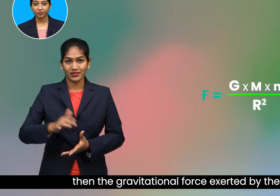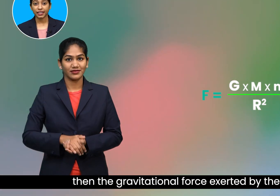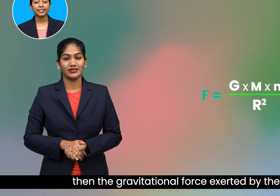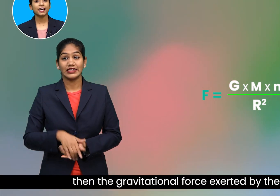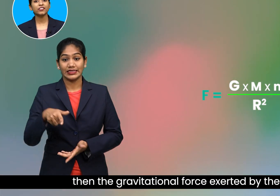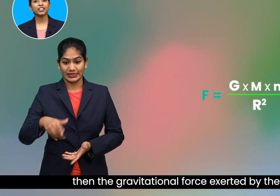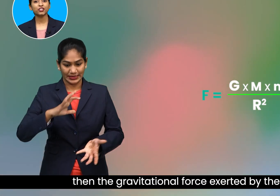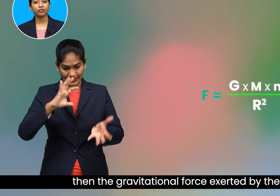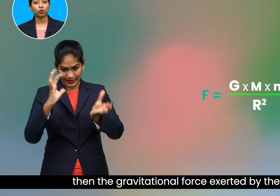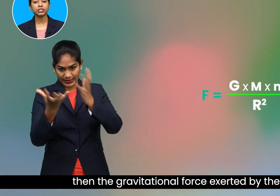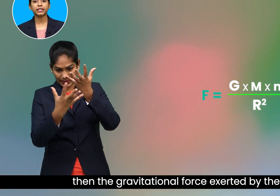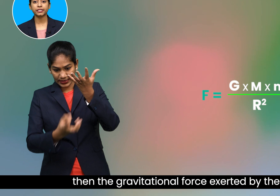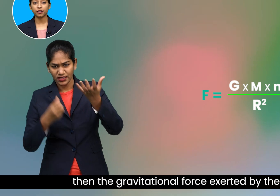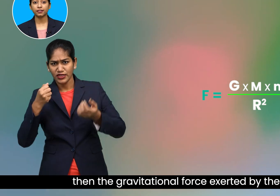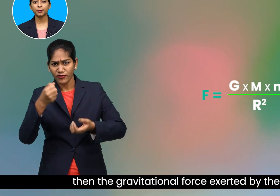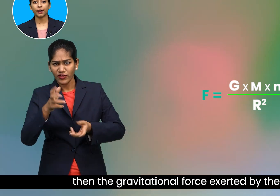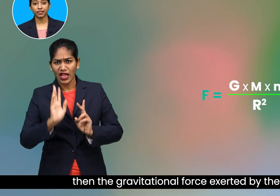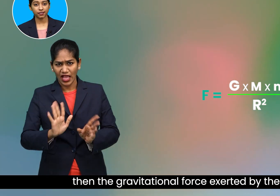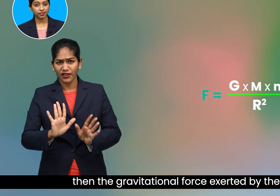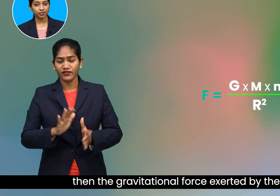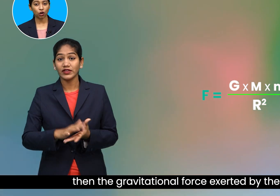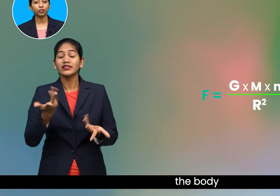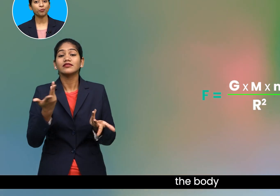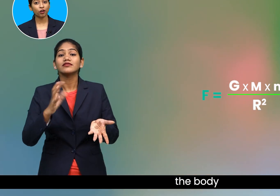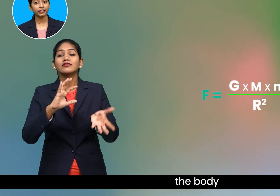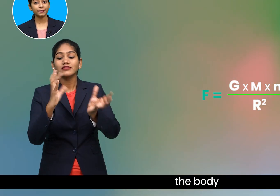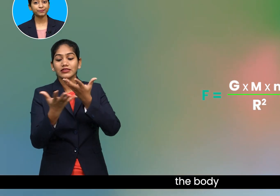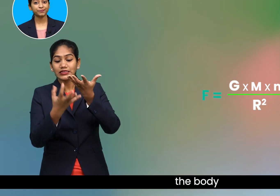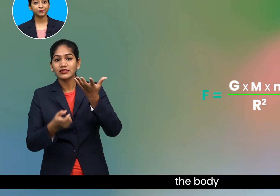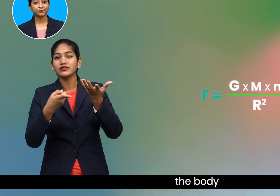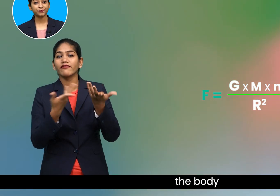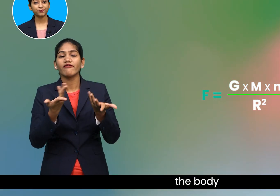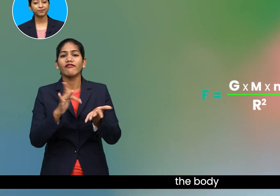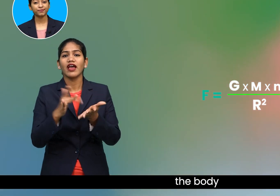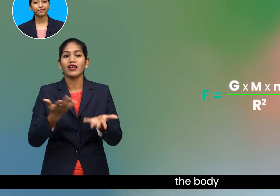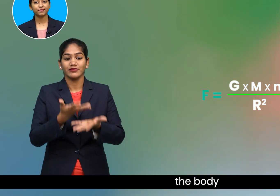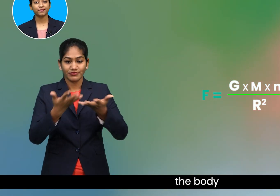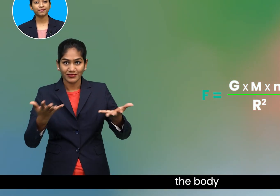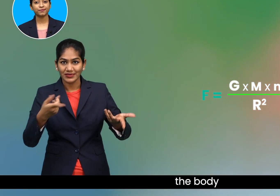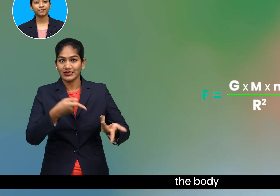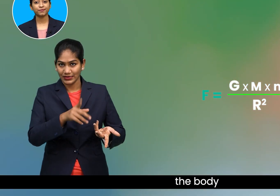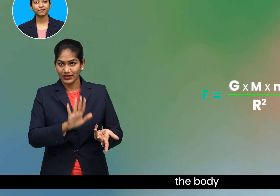then the gravitational force exerted by the earth on the body